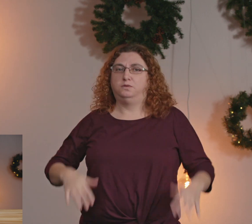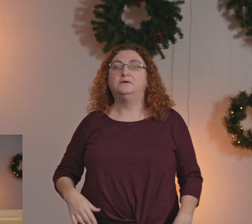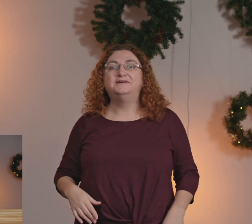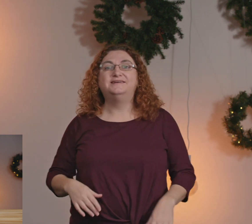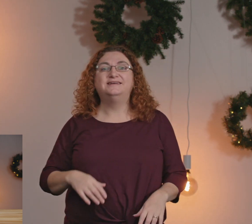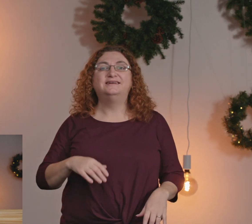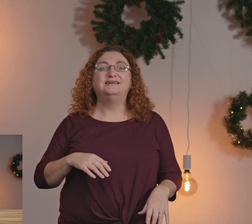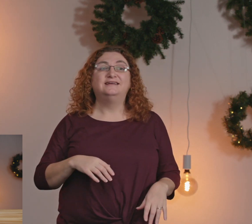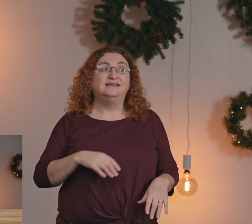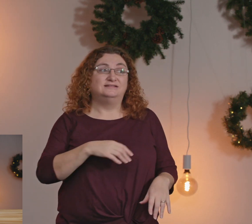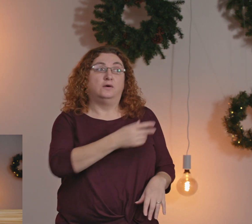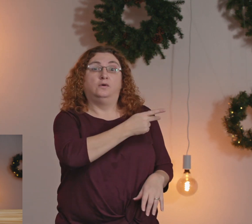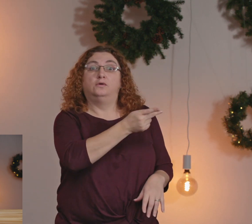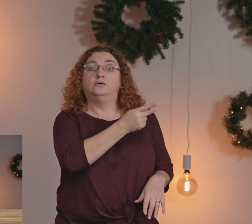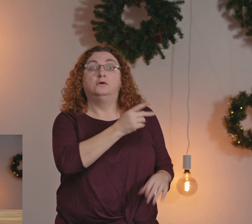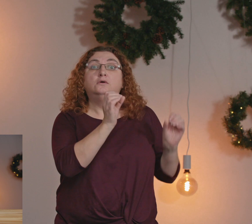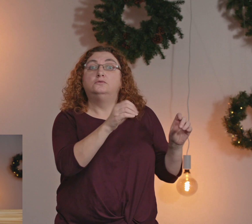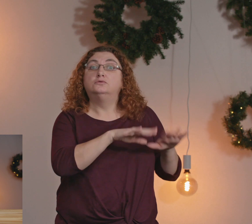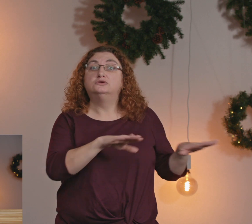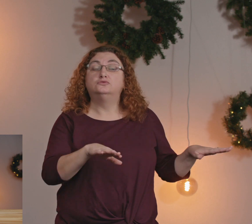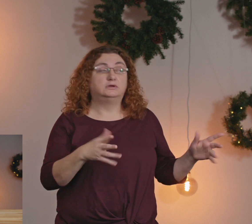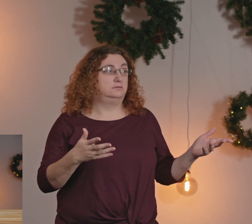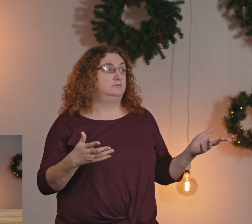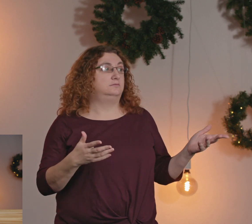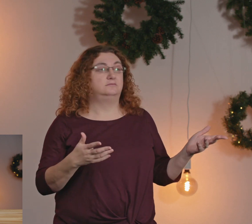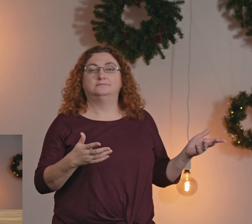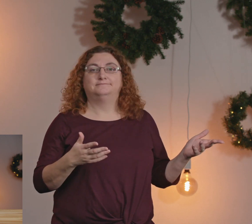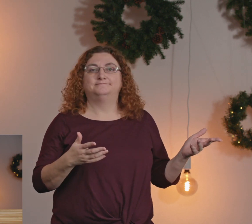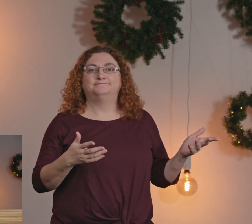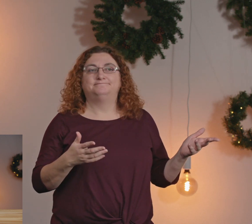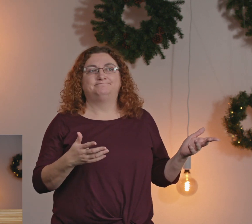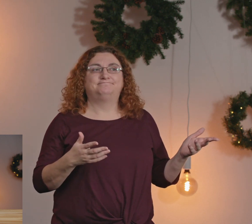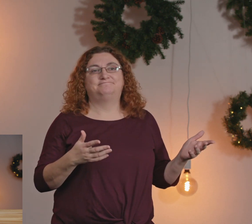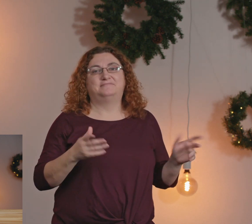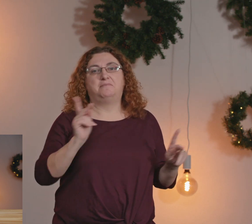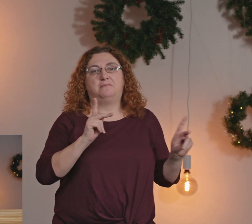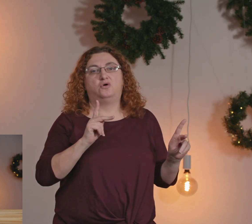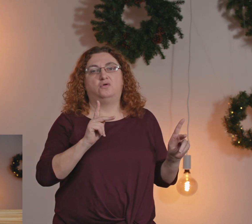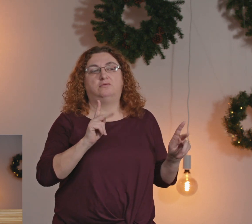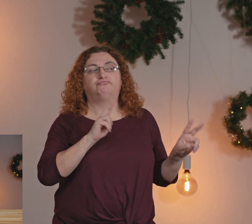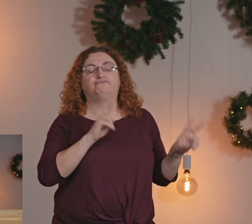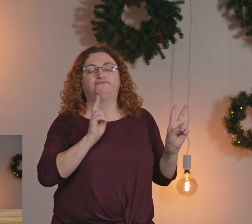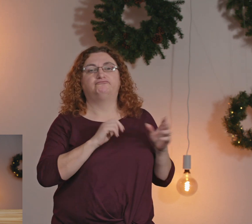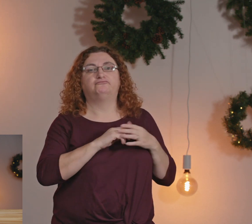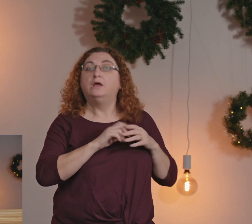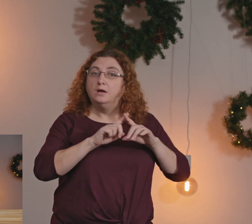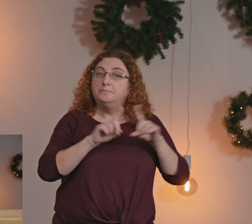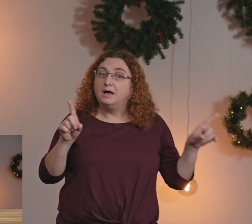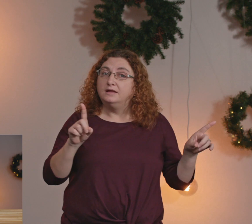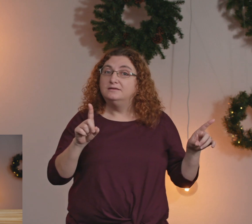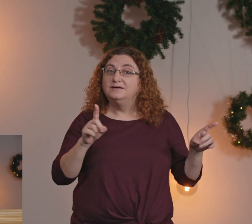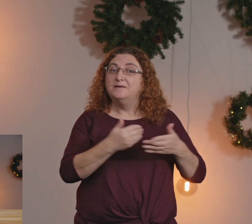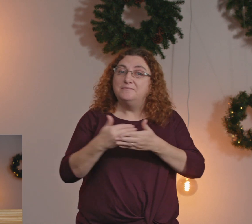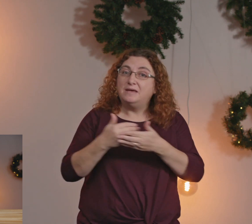Elizabeth and Zechariah, they didn't have any child, and so that made them kind of lesser than in their community. But then they get a